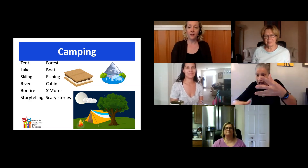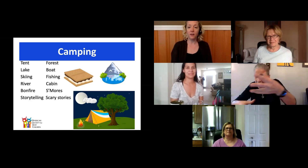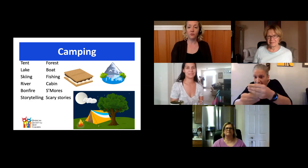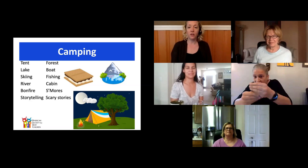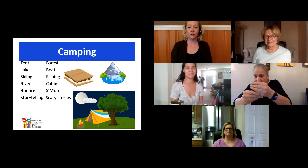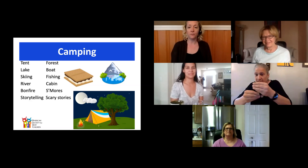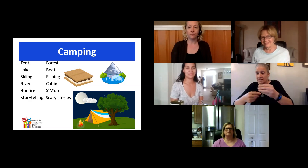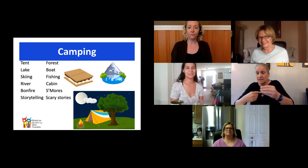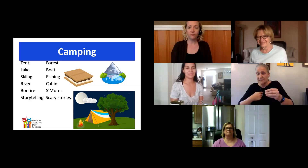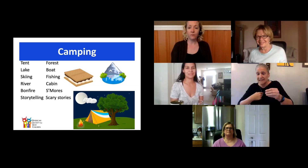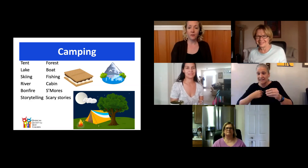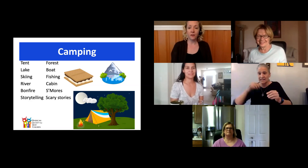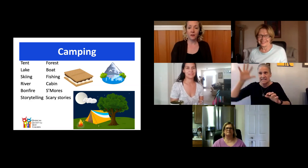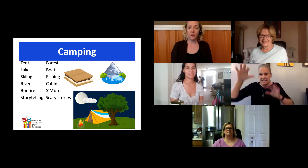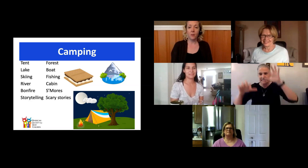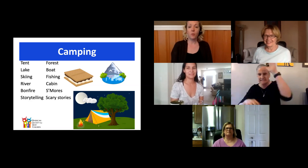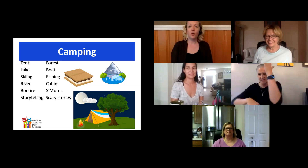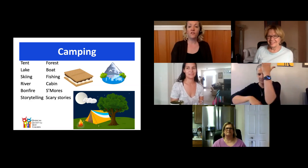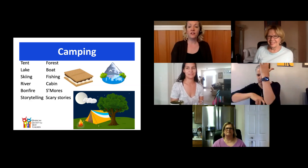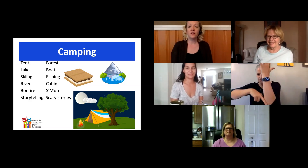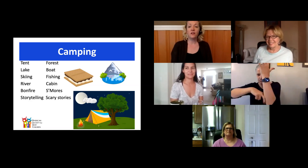Perfect. Same sentence. What I want you to add